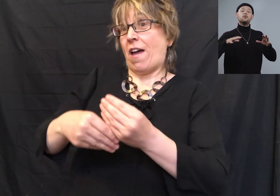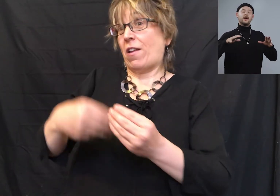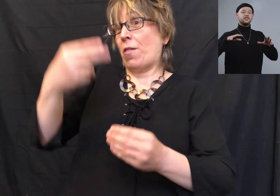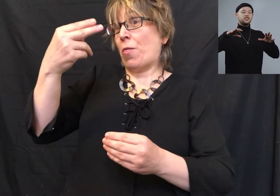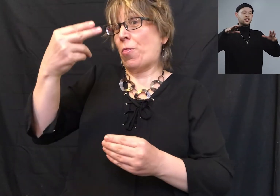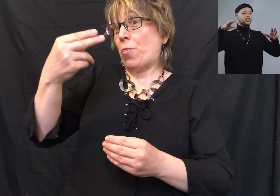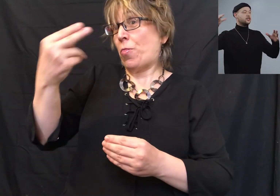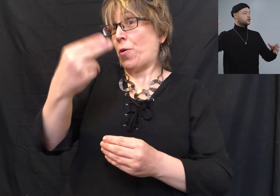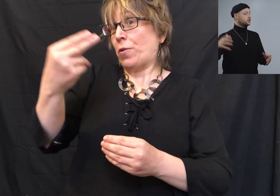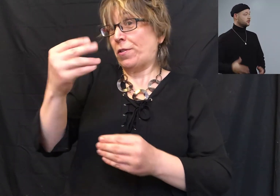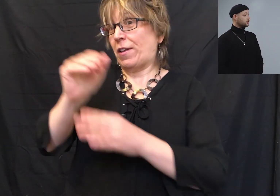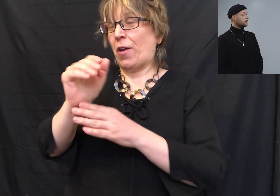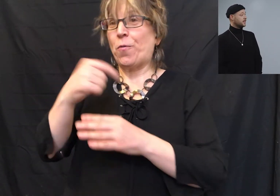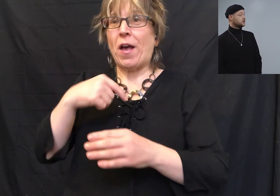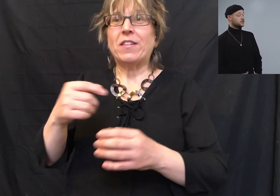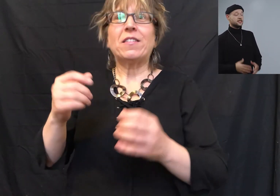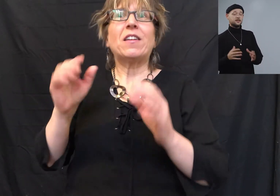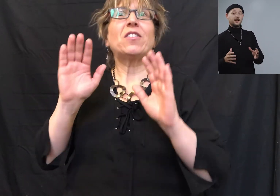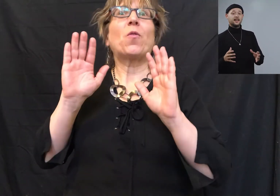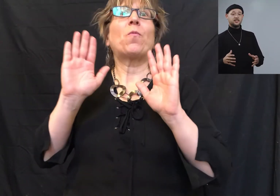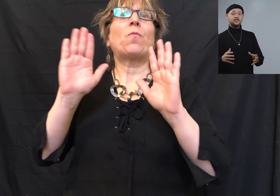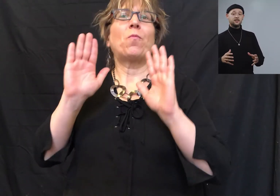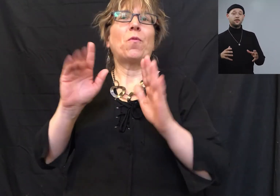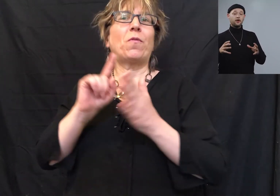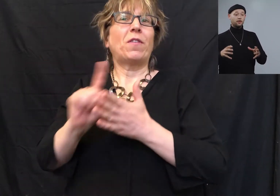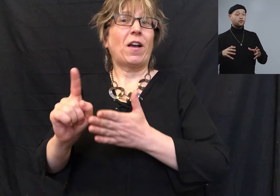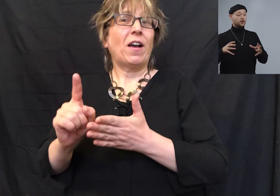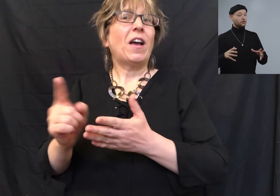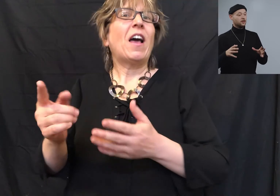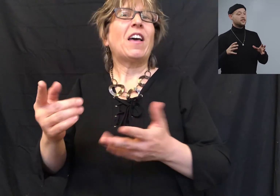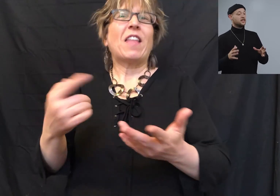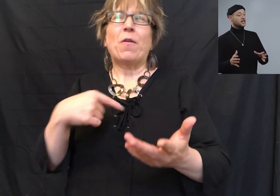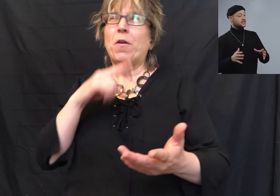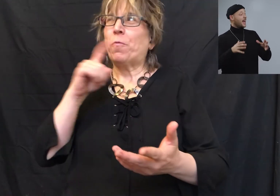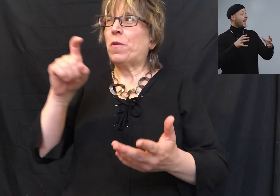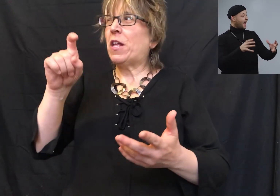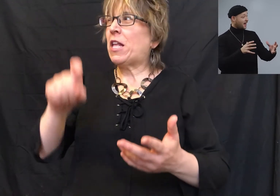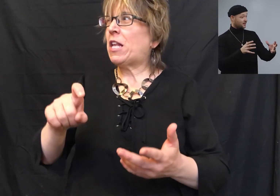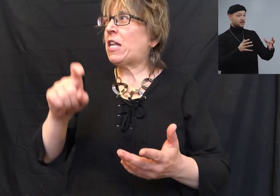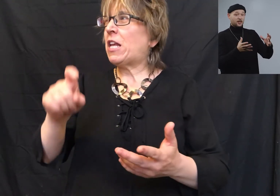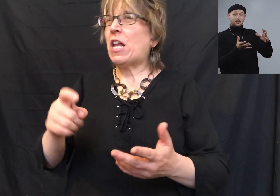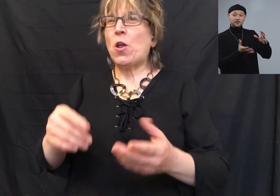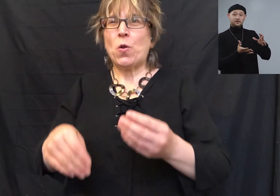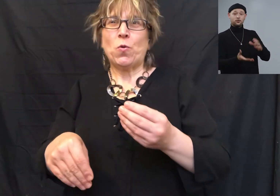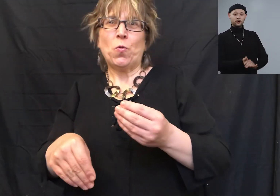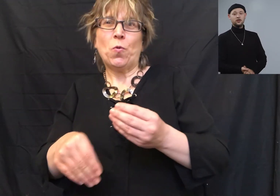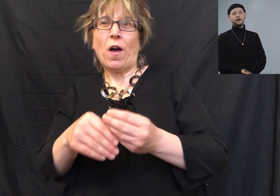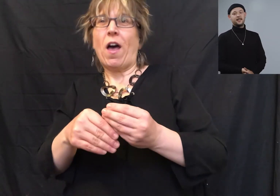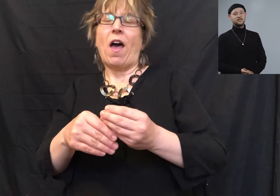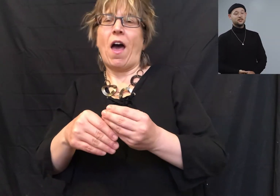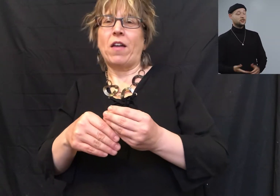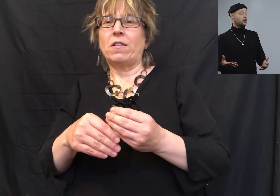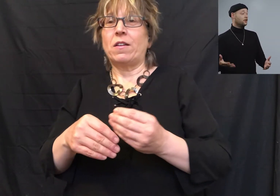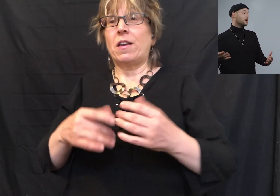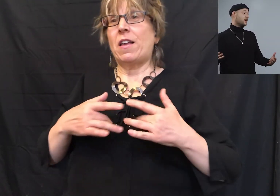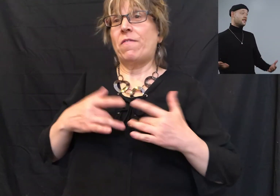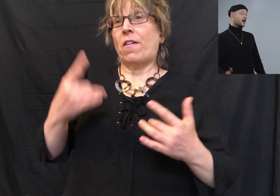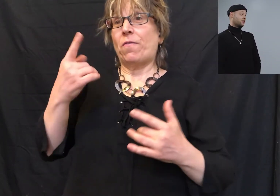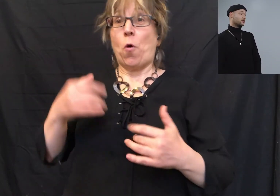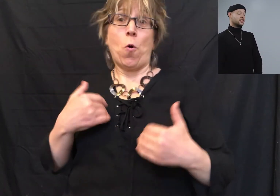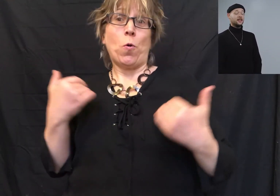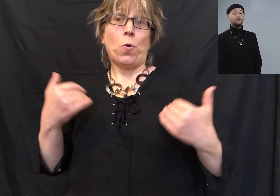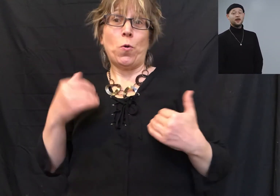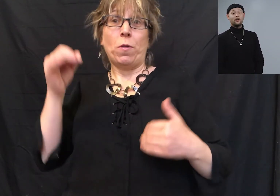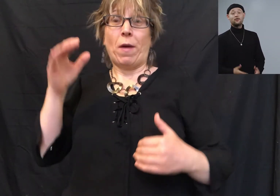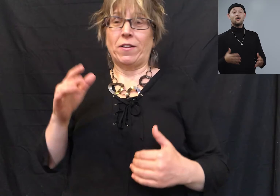because we had such a huge reach with youth pastors in this last year that we really wanted to add an event for youth pastors. So in